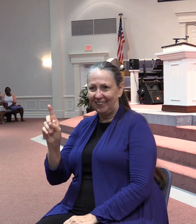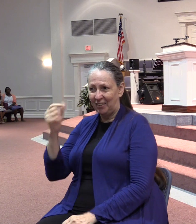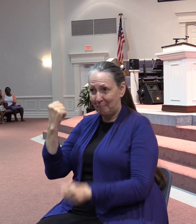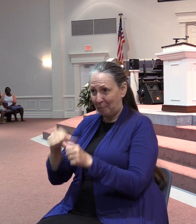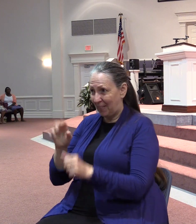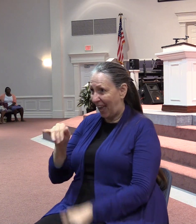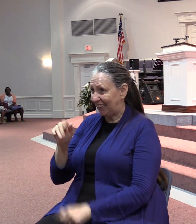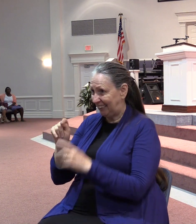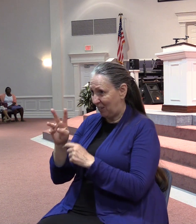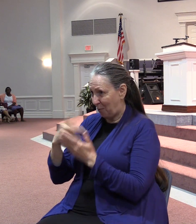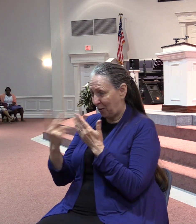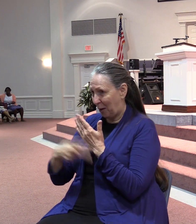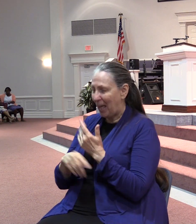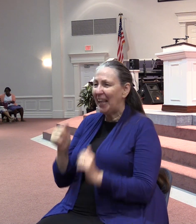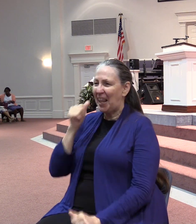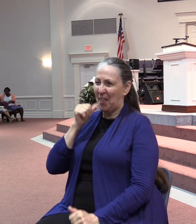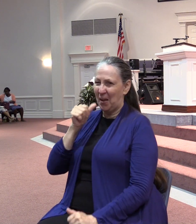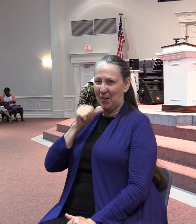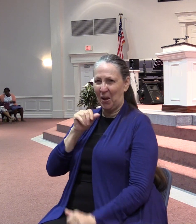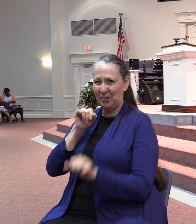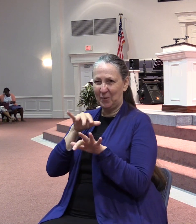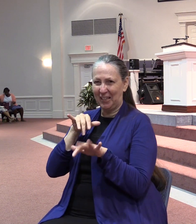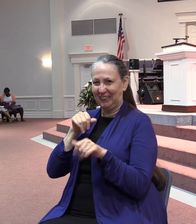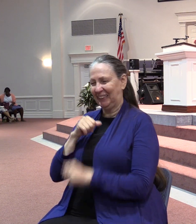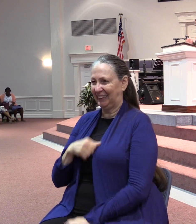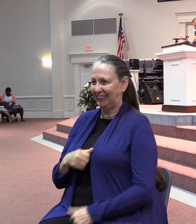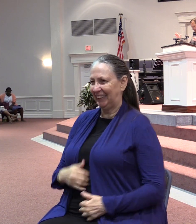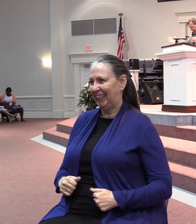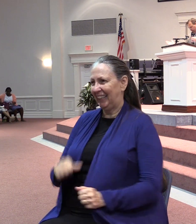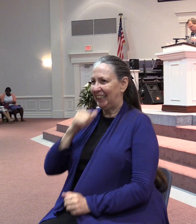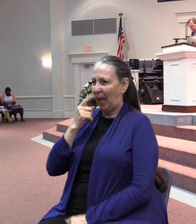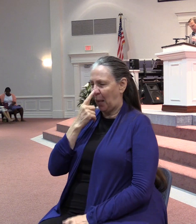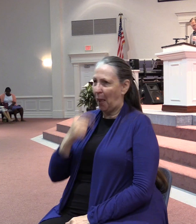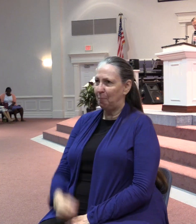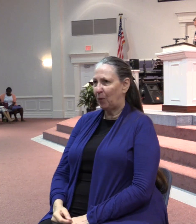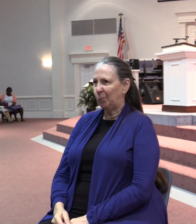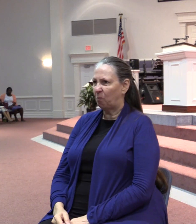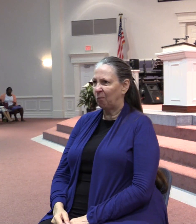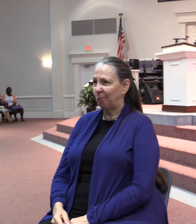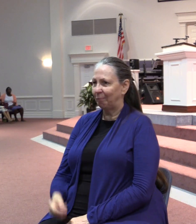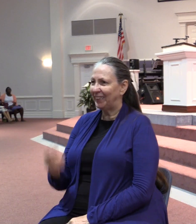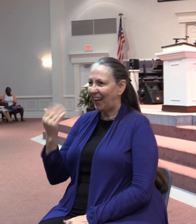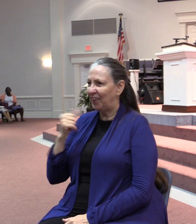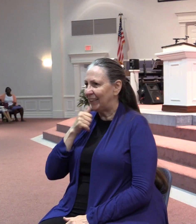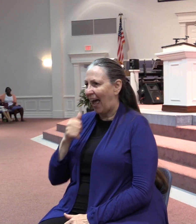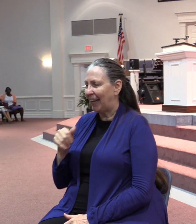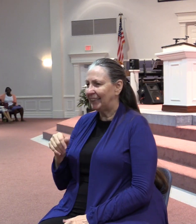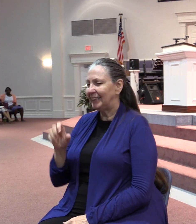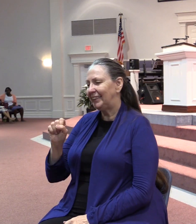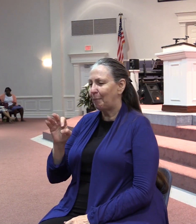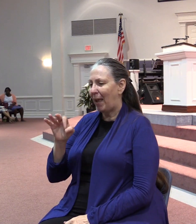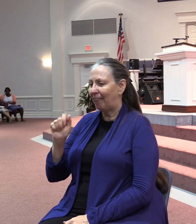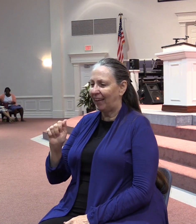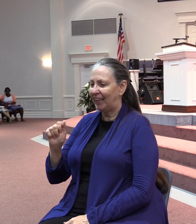And Bewitched was just a good little, you know, good little show to highlight the favorable side of witchcraft. And Samantha